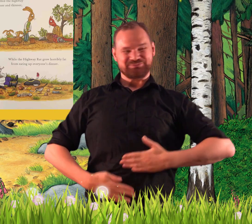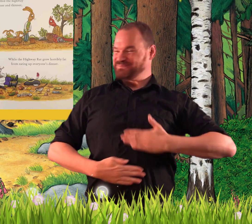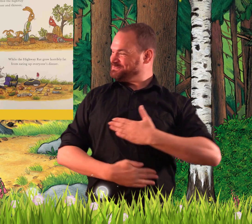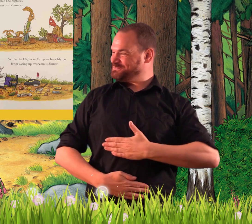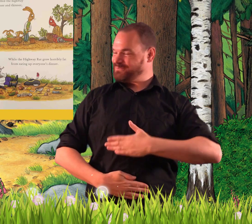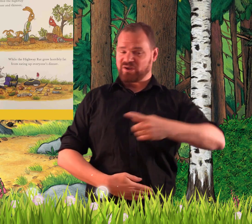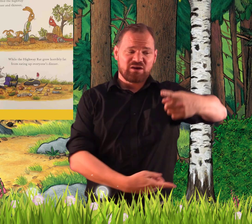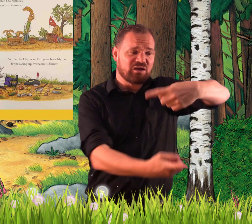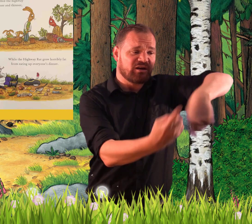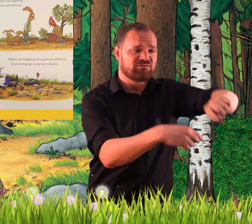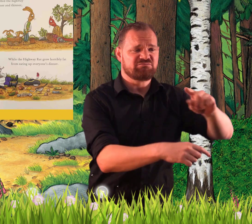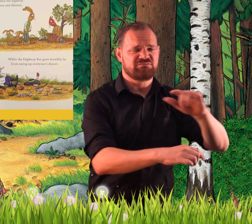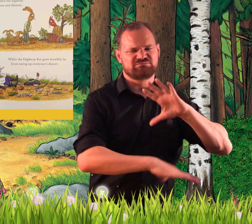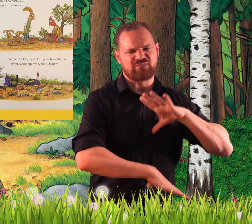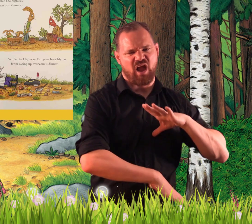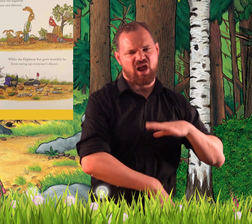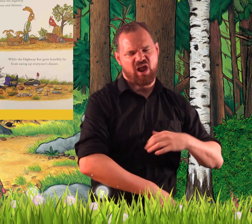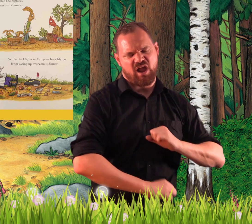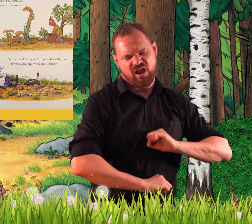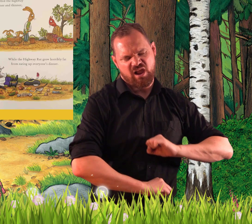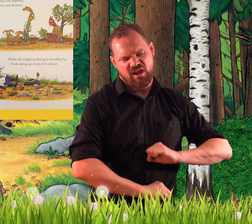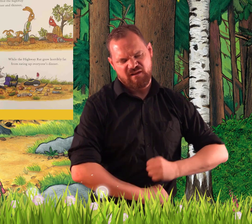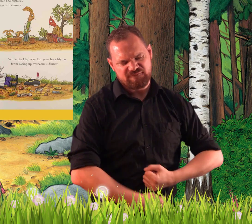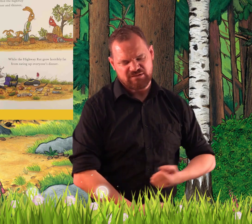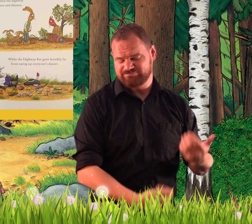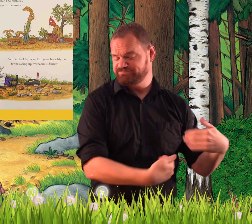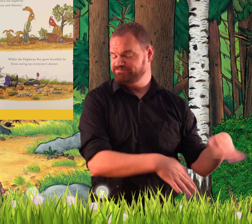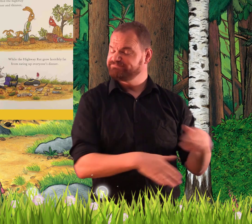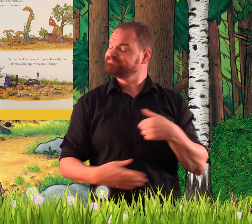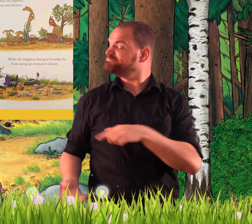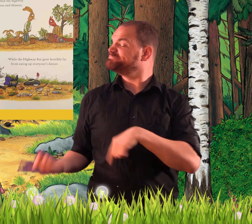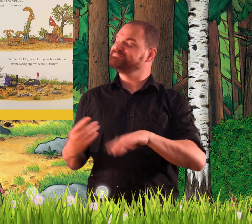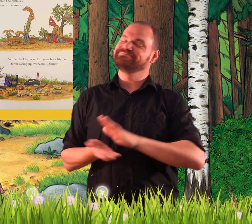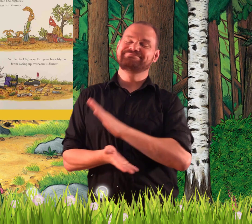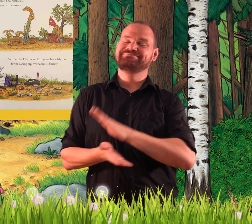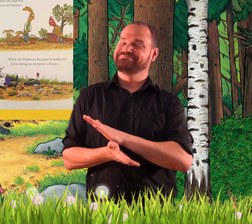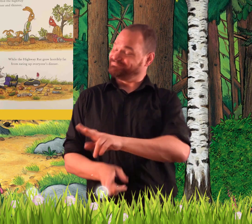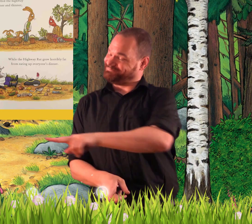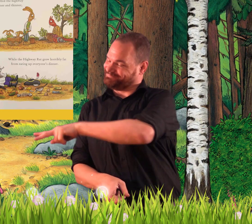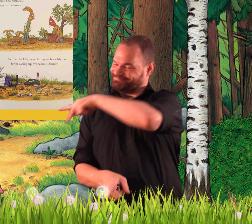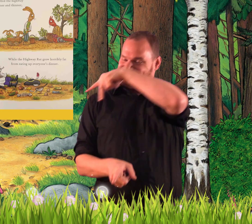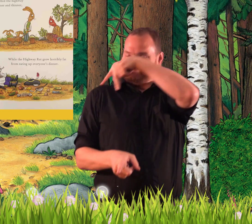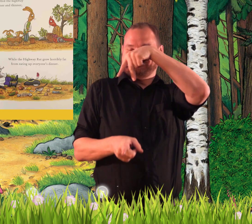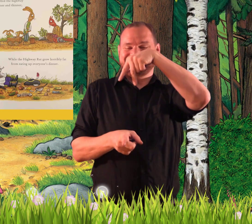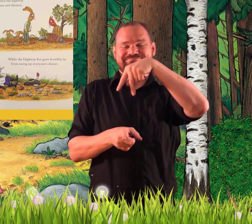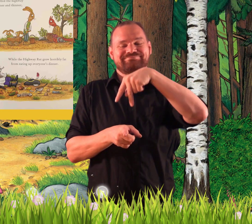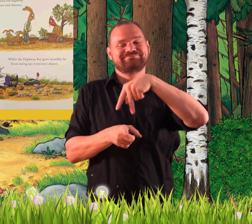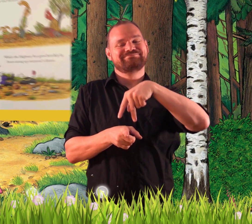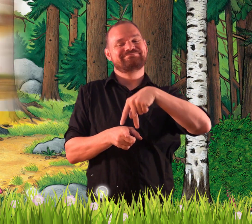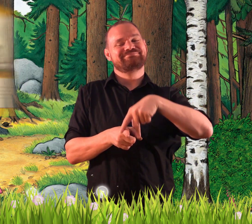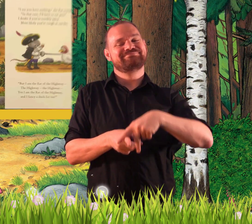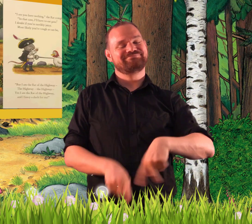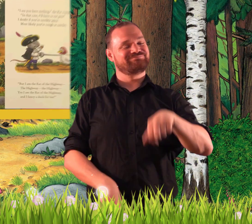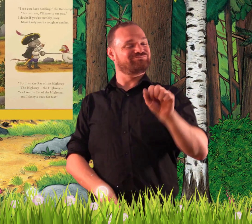He said. But the other creatures just looked in disbelief. The highway